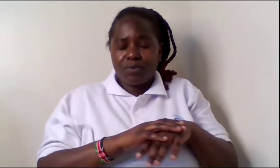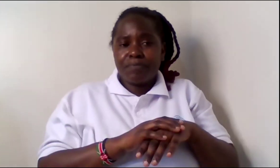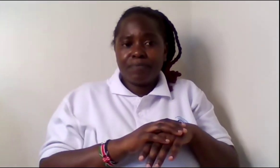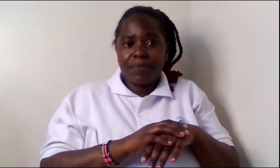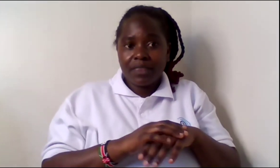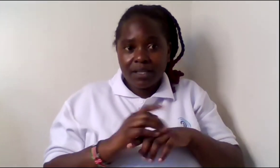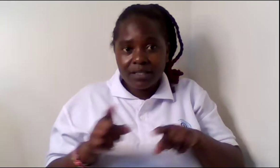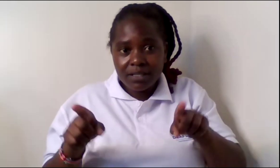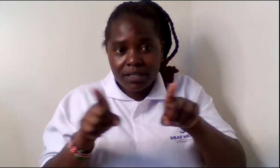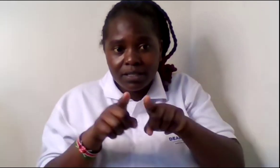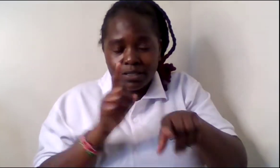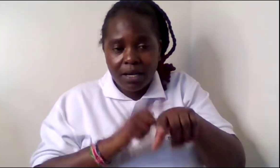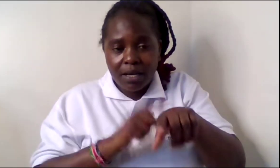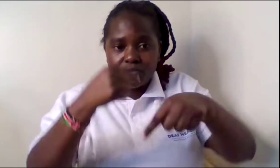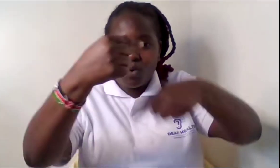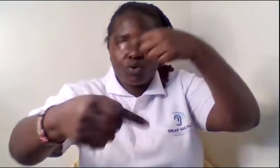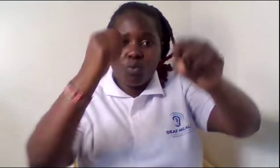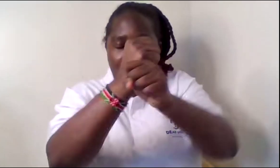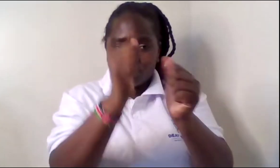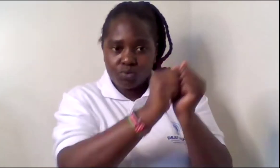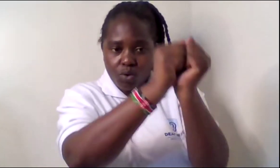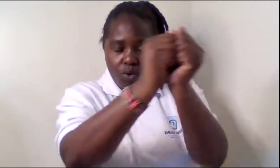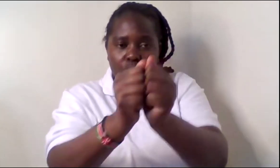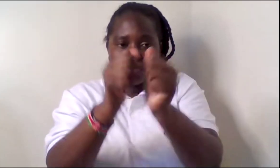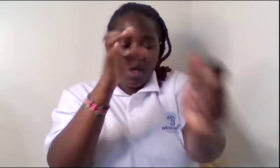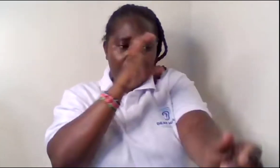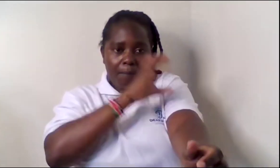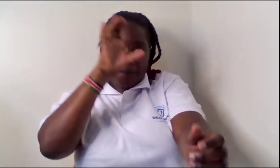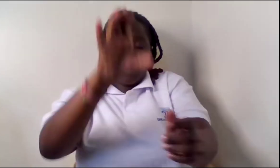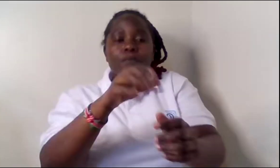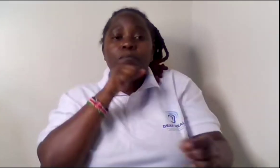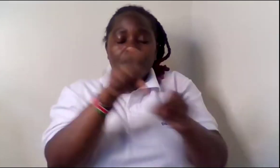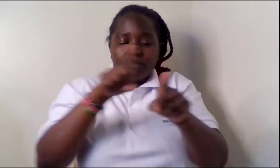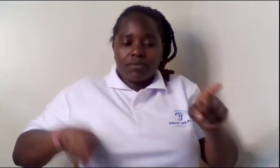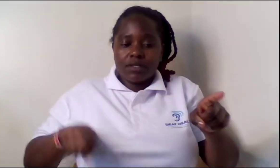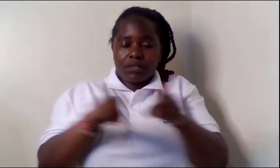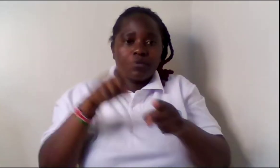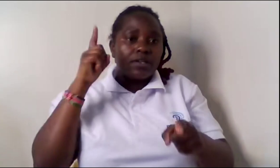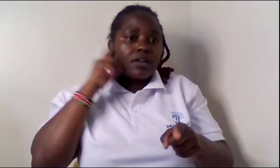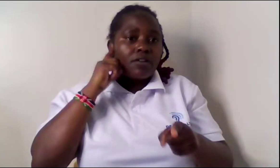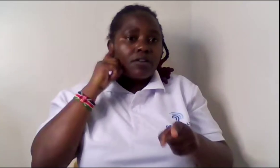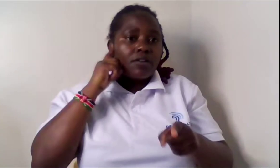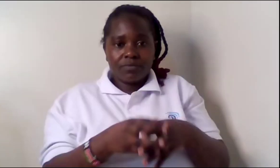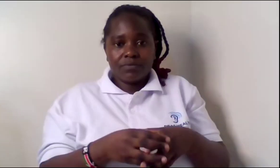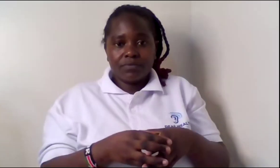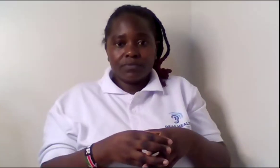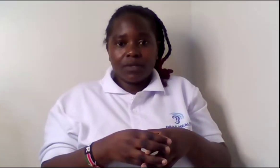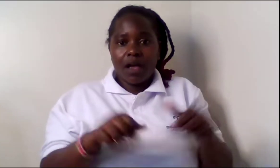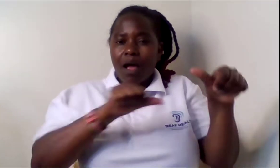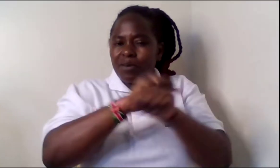especially as we continue to working together to empower our brothers and sisters in the deaf community on topics that will not